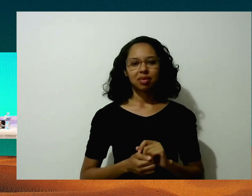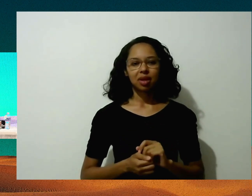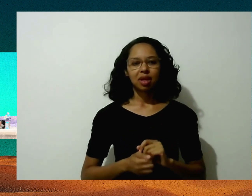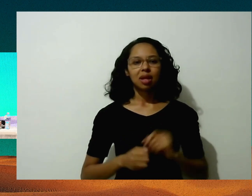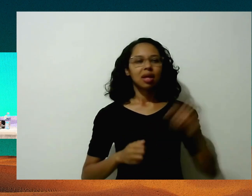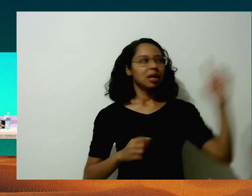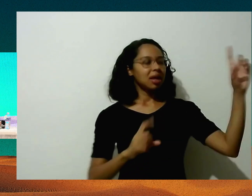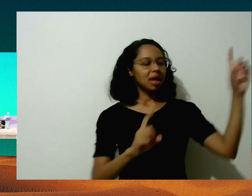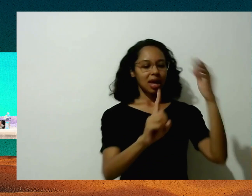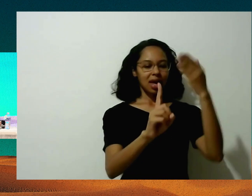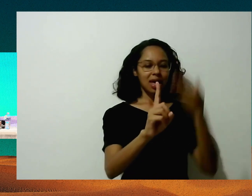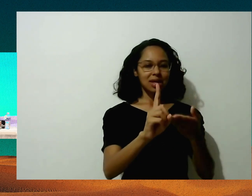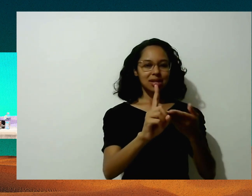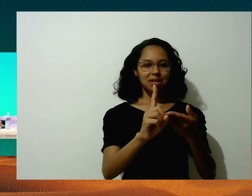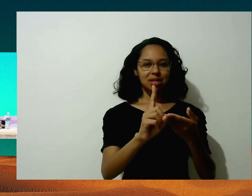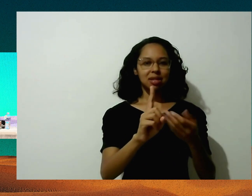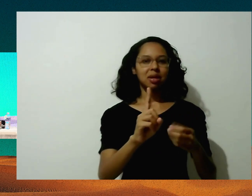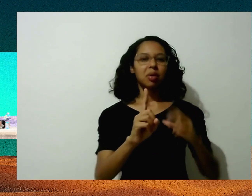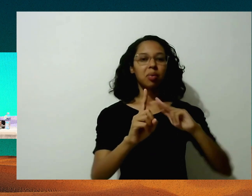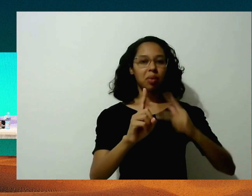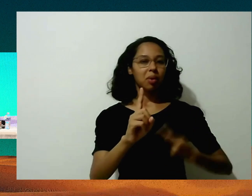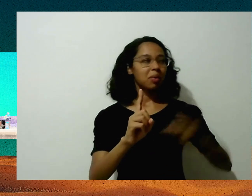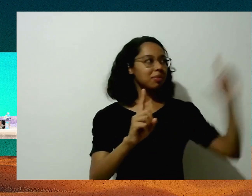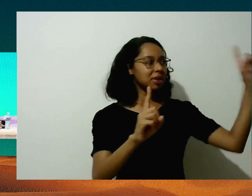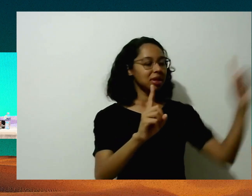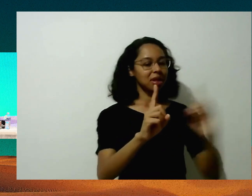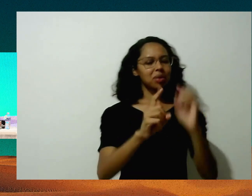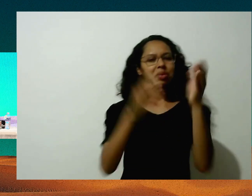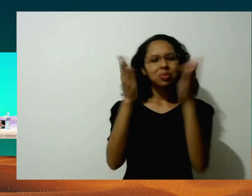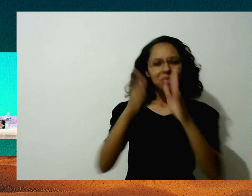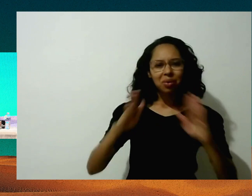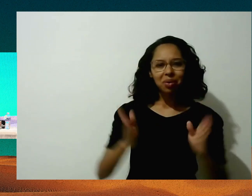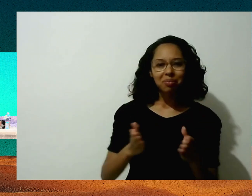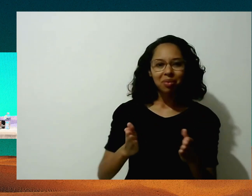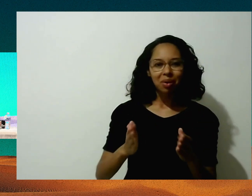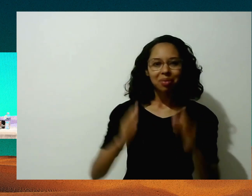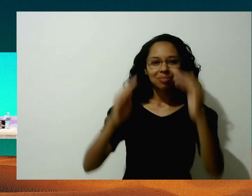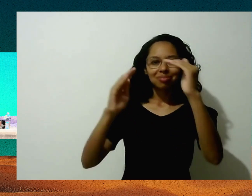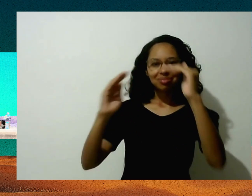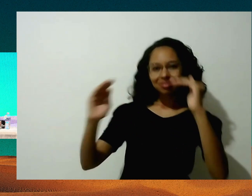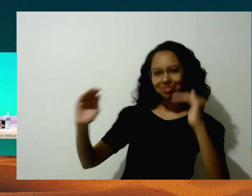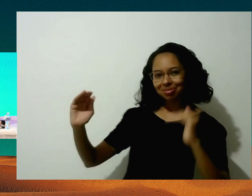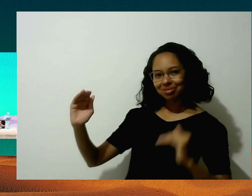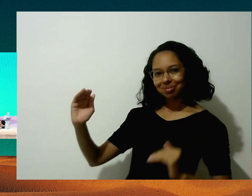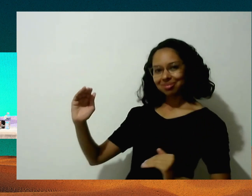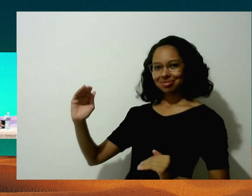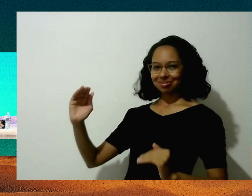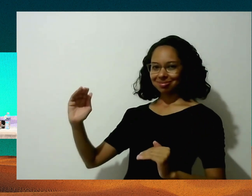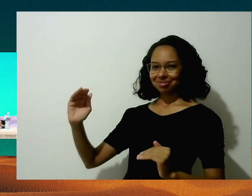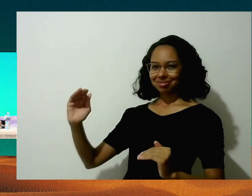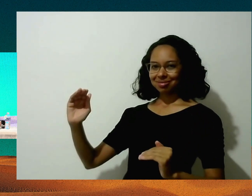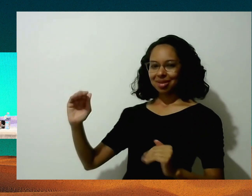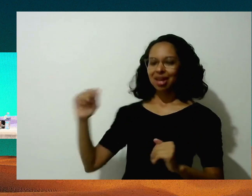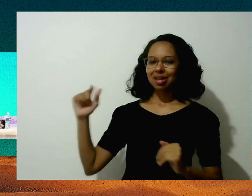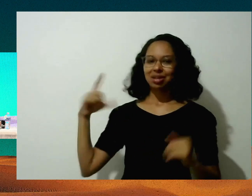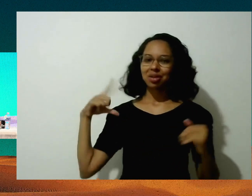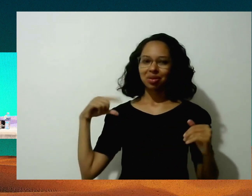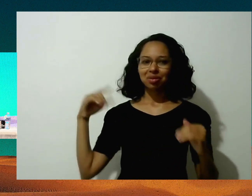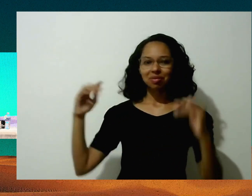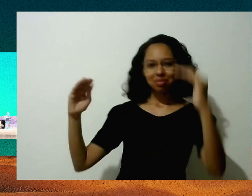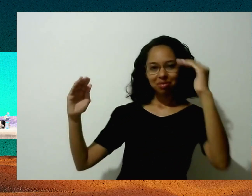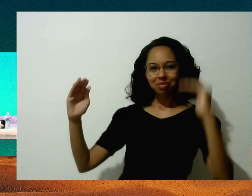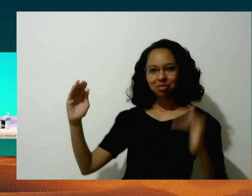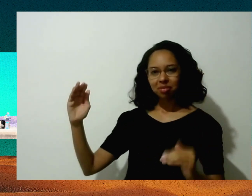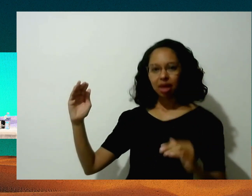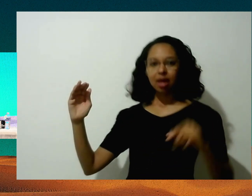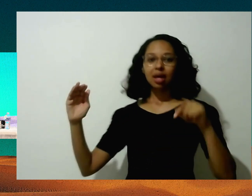pouco menor que os anjos. Well, the opposite. God created man a little lower than the angels. Não